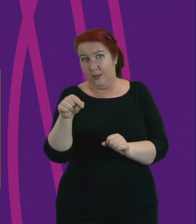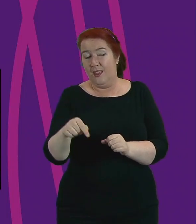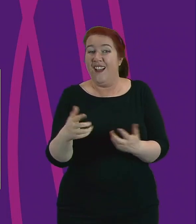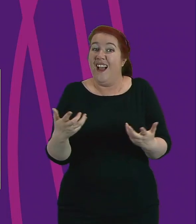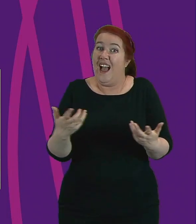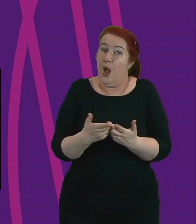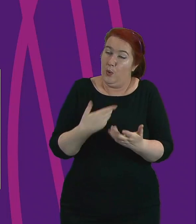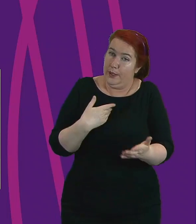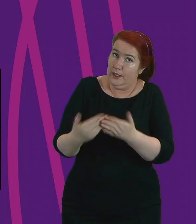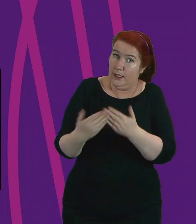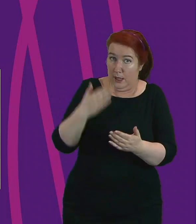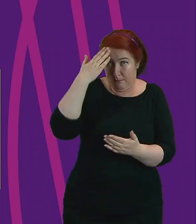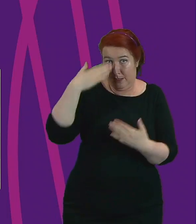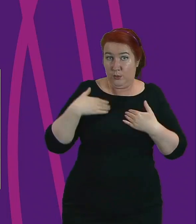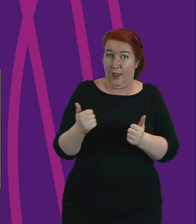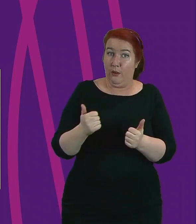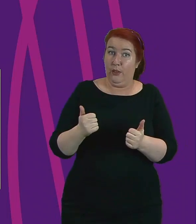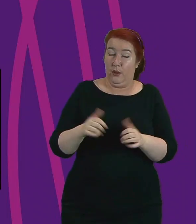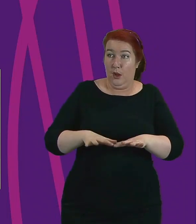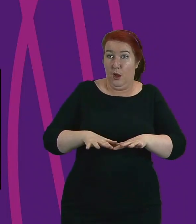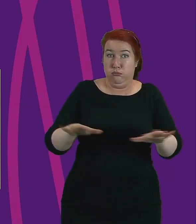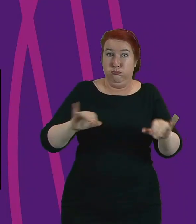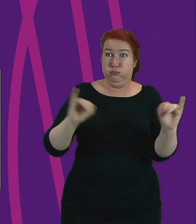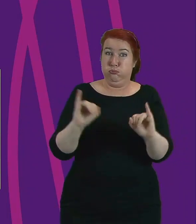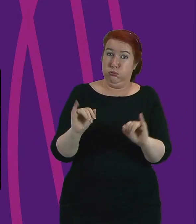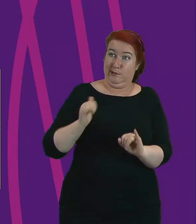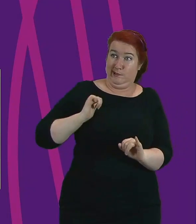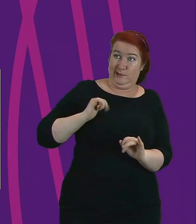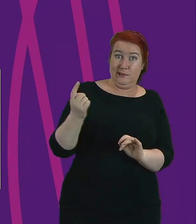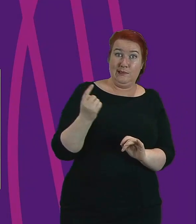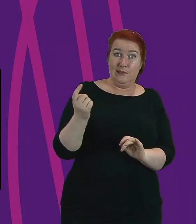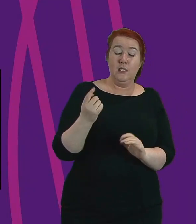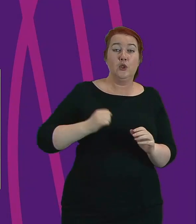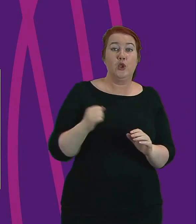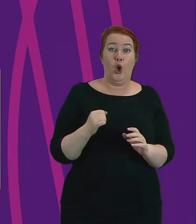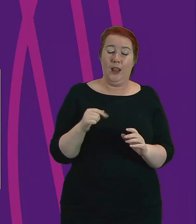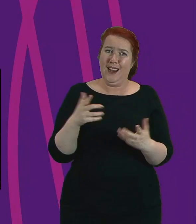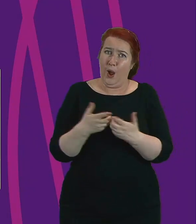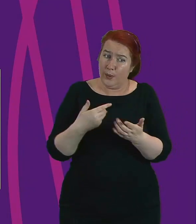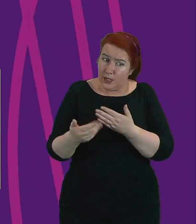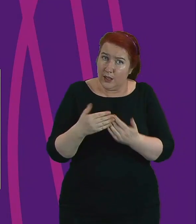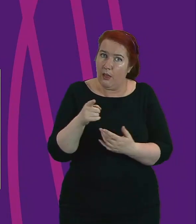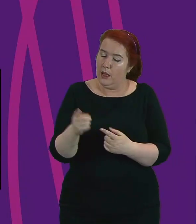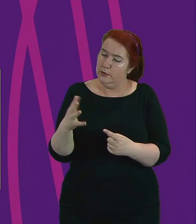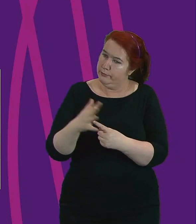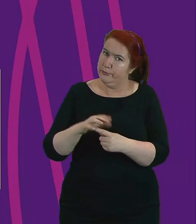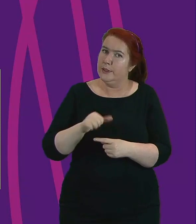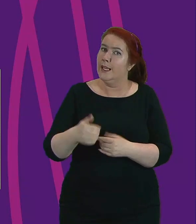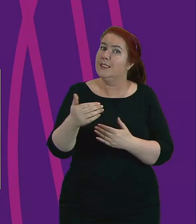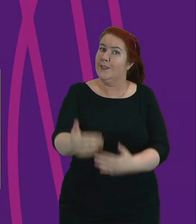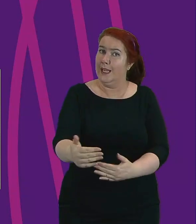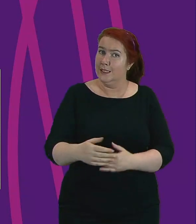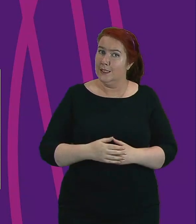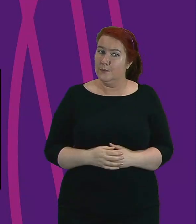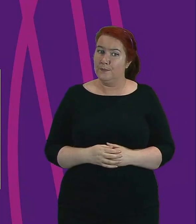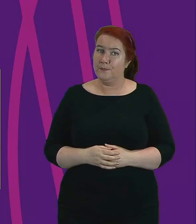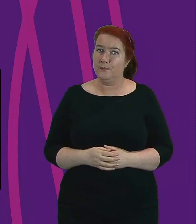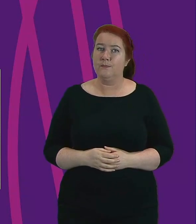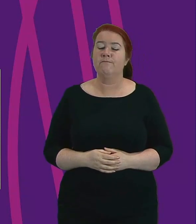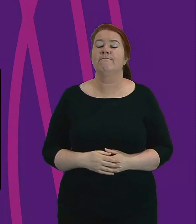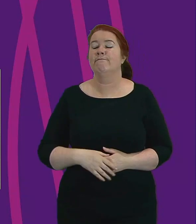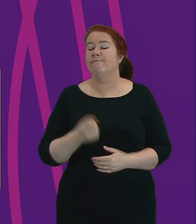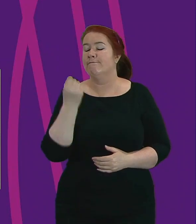health pandemic that is coming in Scotland, I think, is also going to be really, really important in terms of the next phase. I realise I'm short of